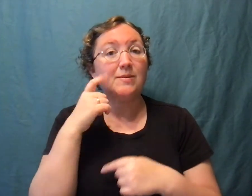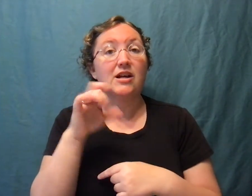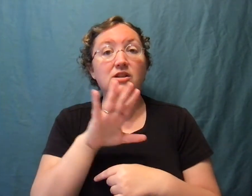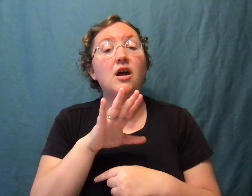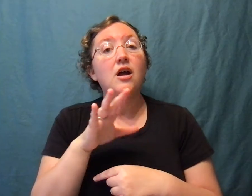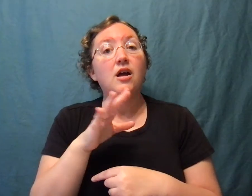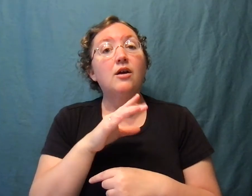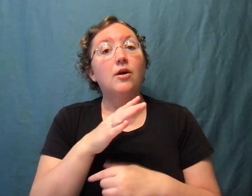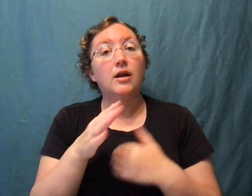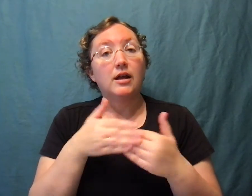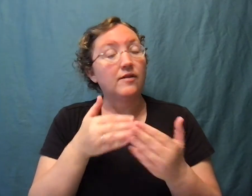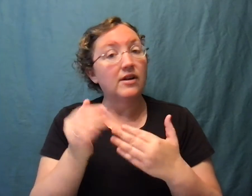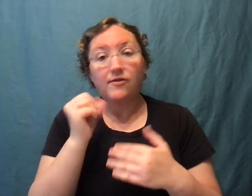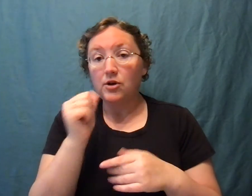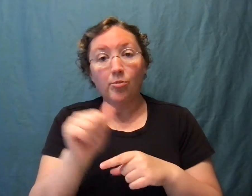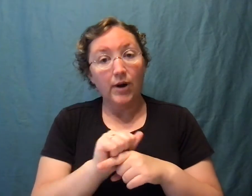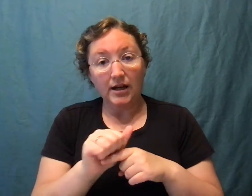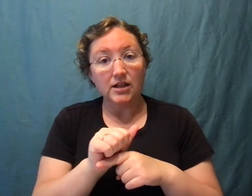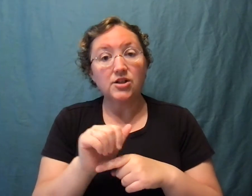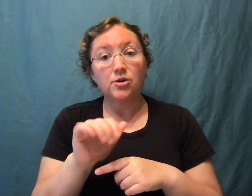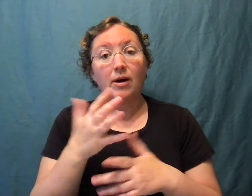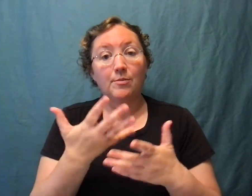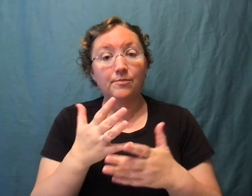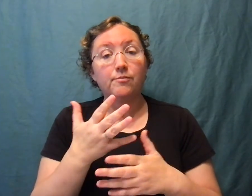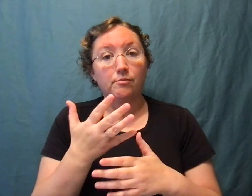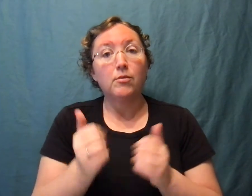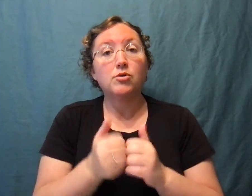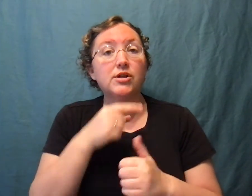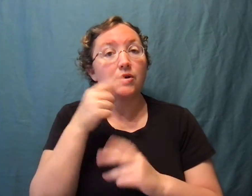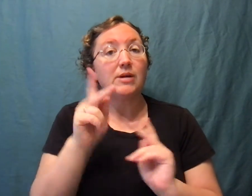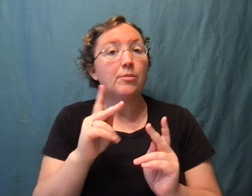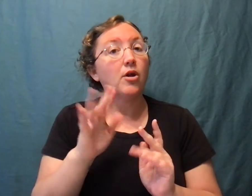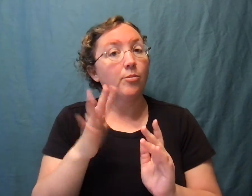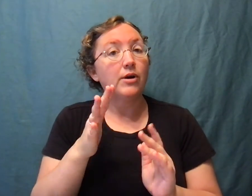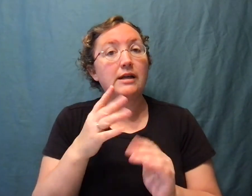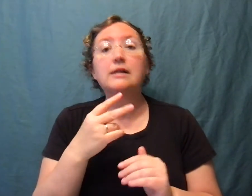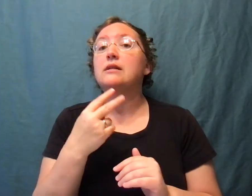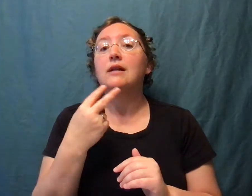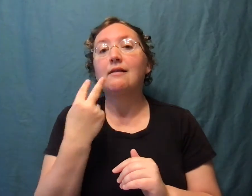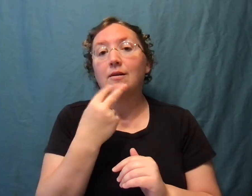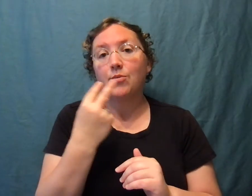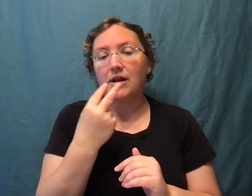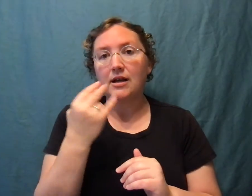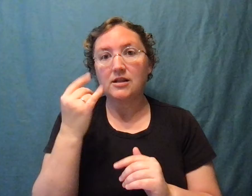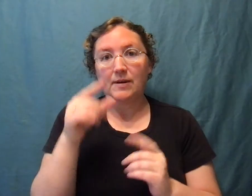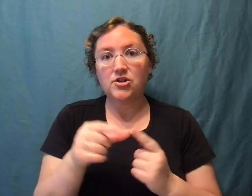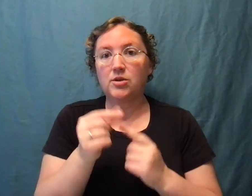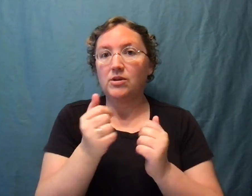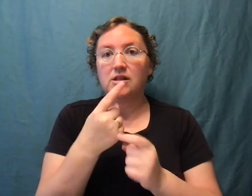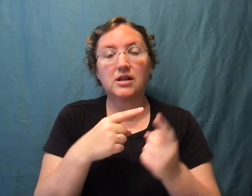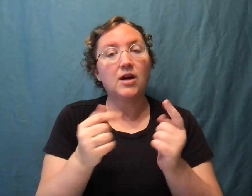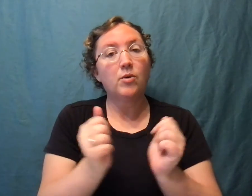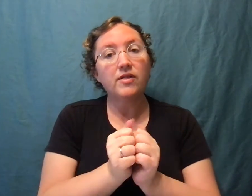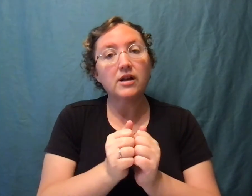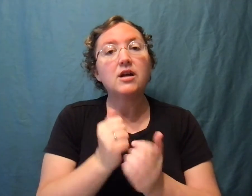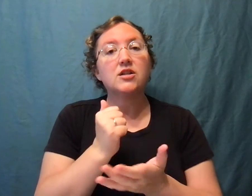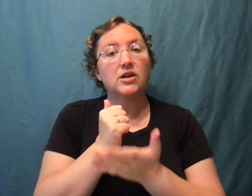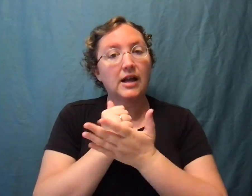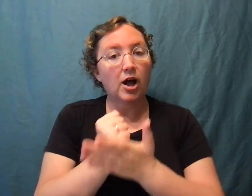because even if you don't practice, most hearing people are pretty decent at lip reading, especially with the sign with it, so it can help